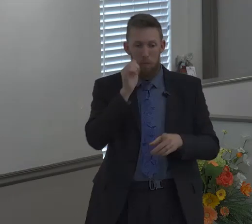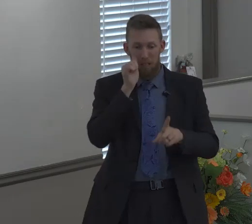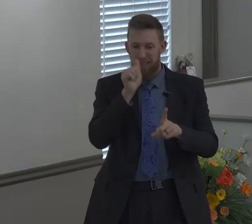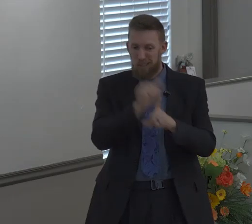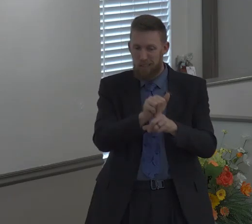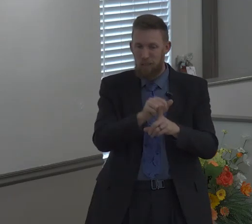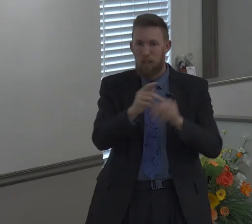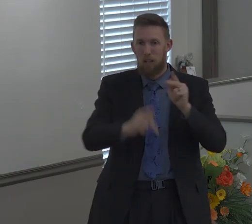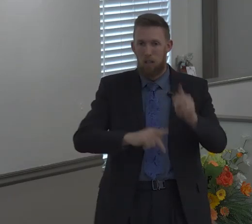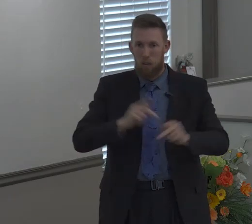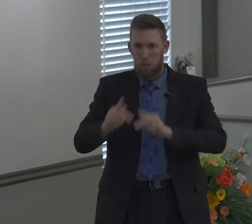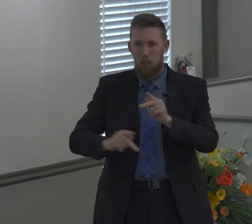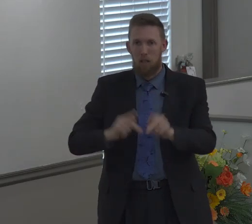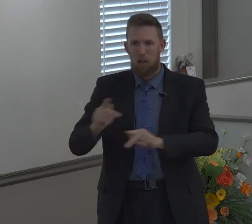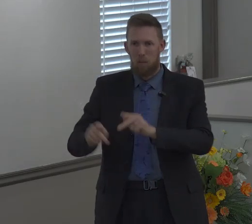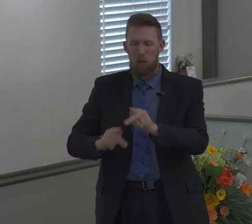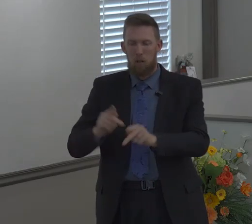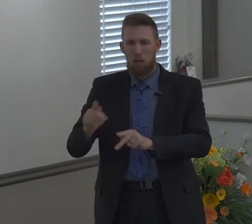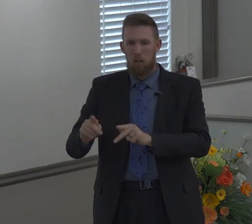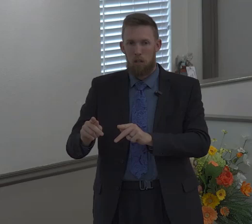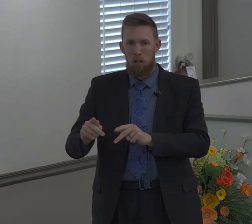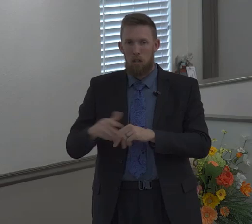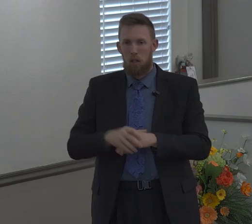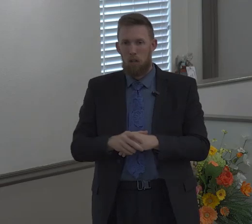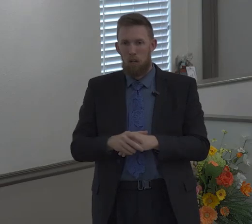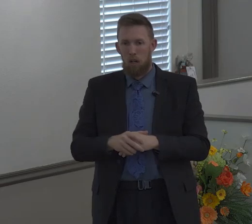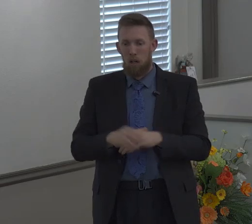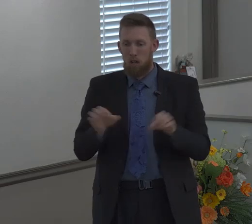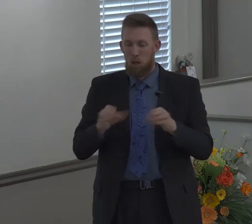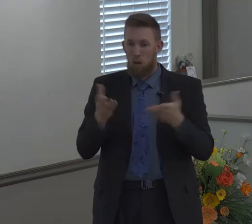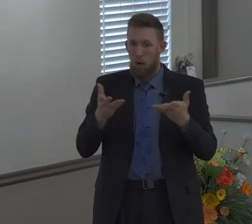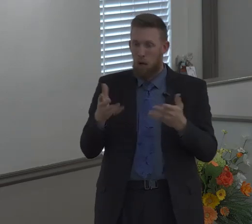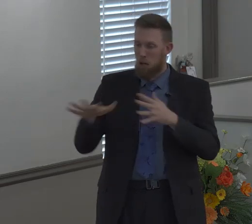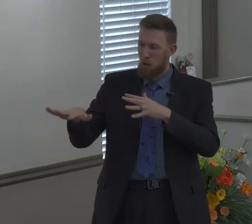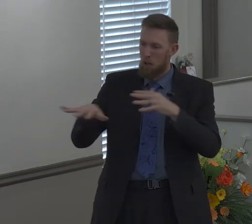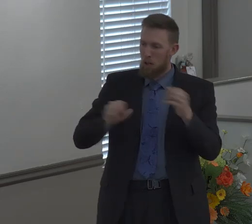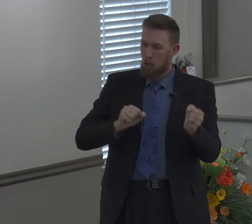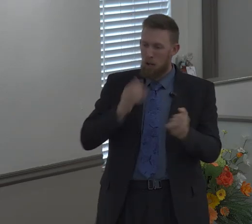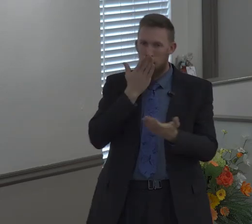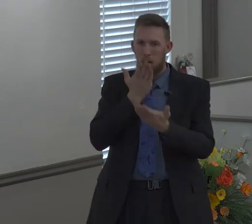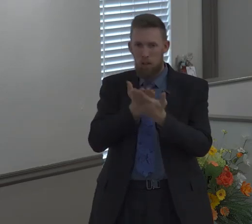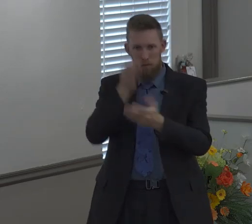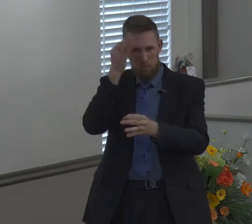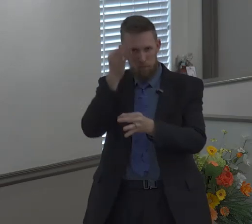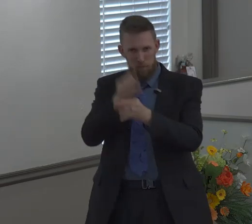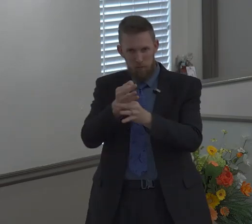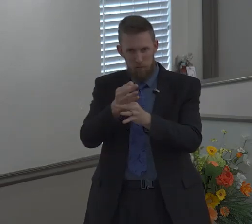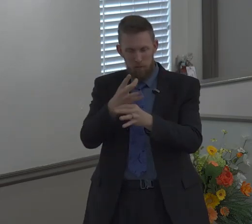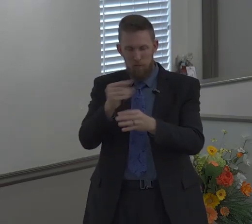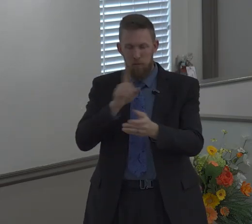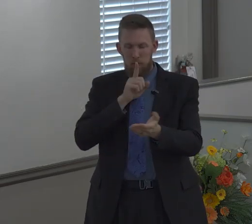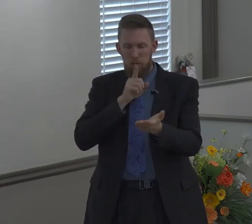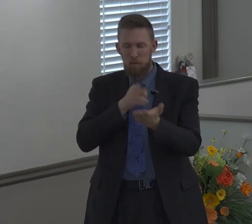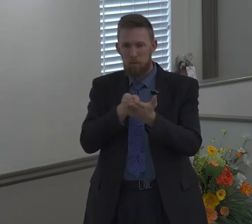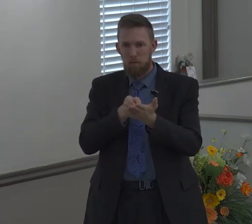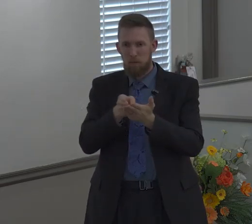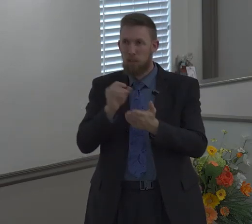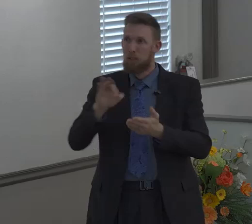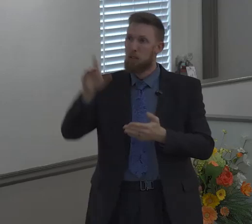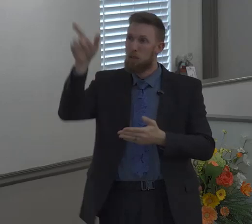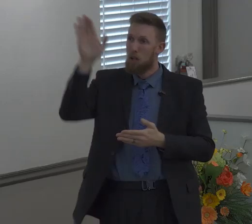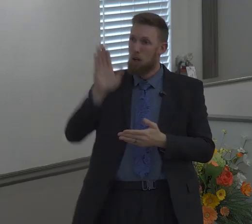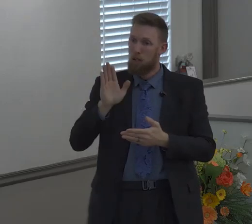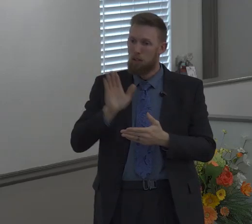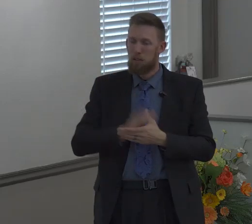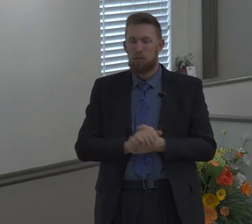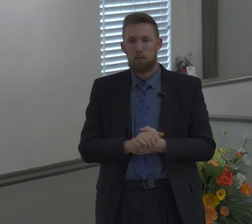be deceiving people. And they're going to be deceiving them to do what? To depart from the